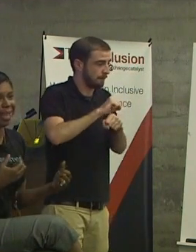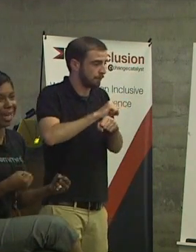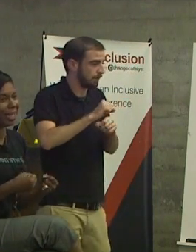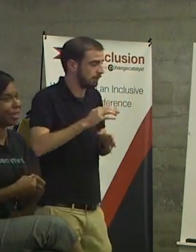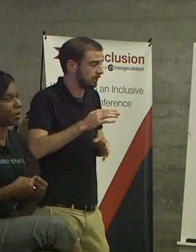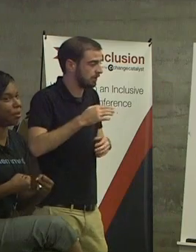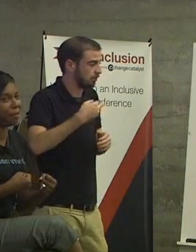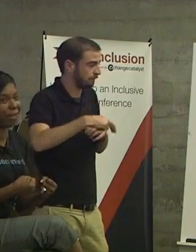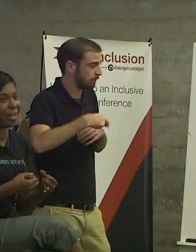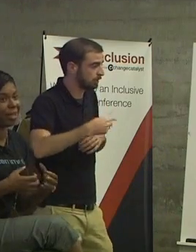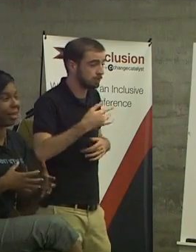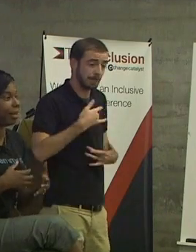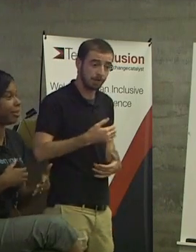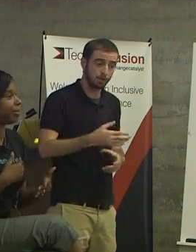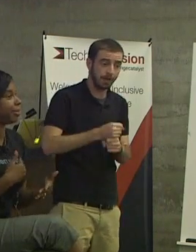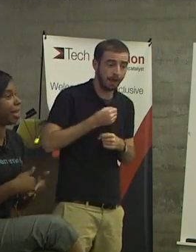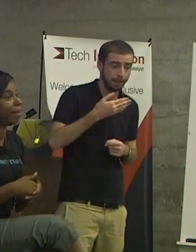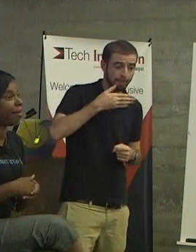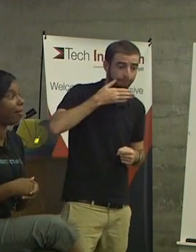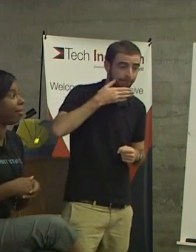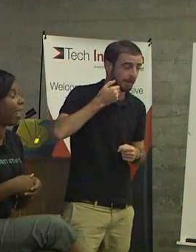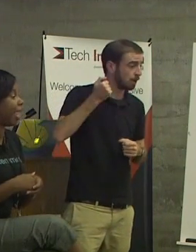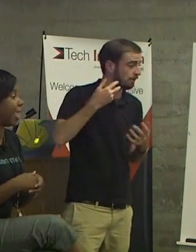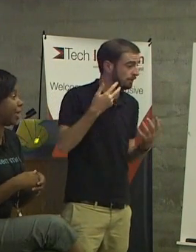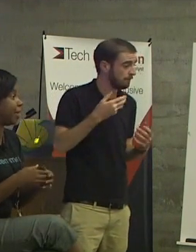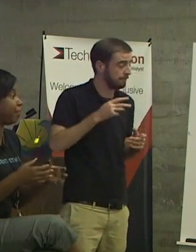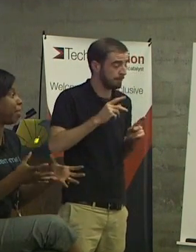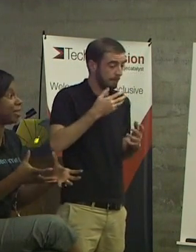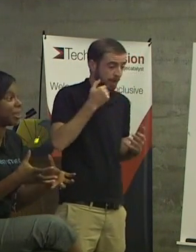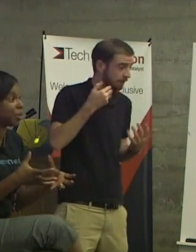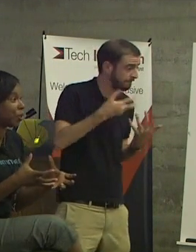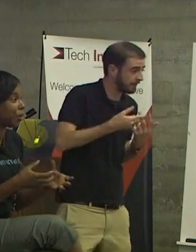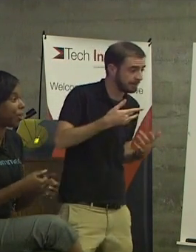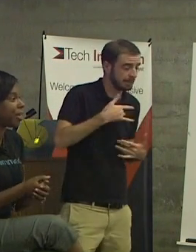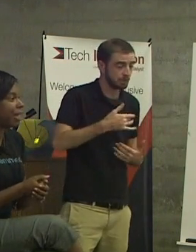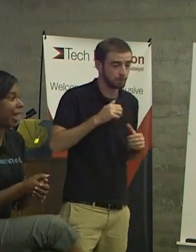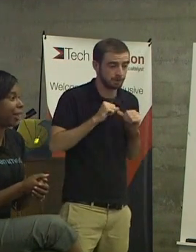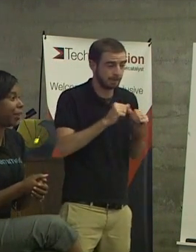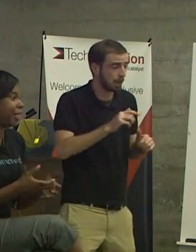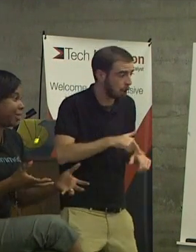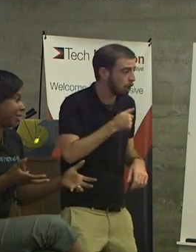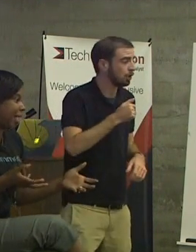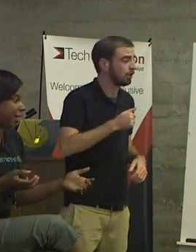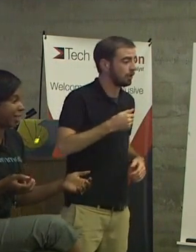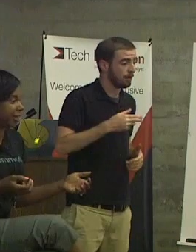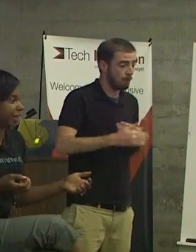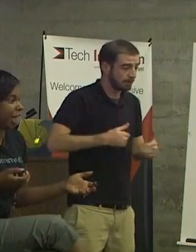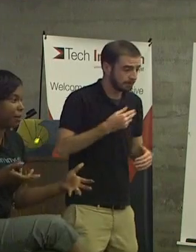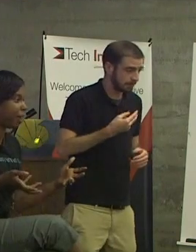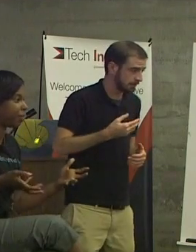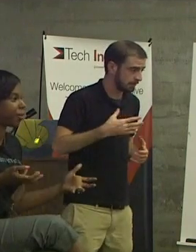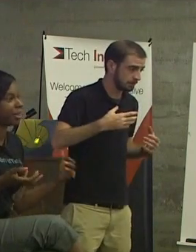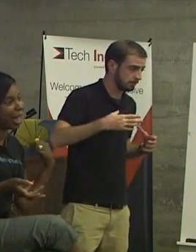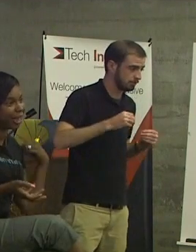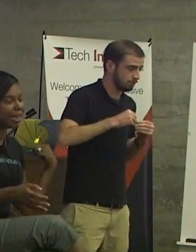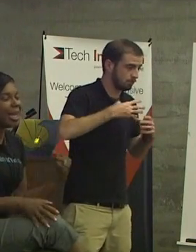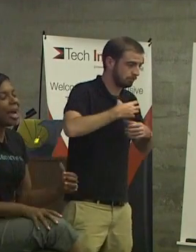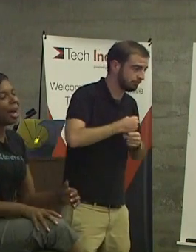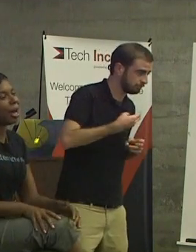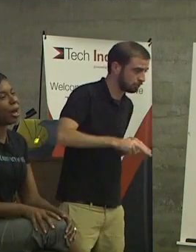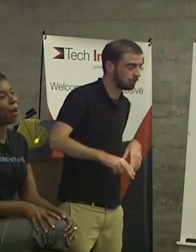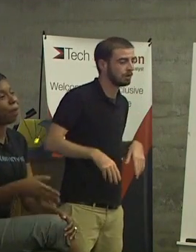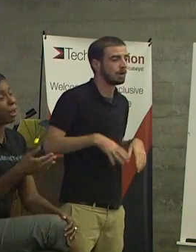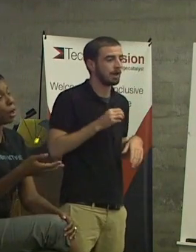to get candidates that are better fit, they tend to stay longer, and the process is shorter, and great talent tend to hang around other great